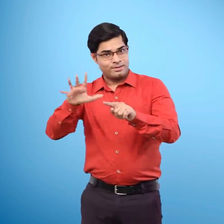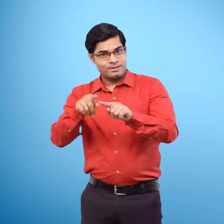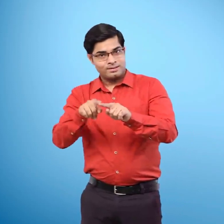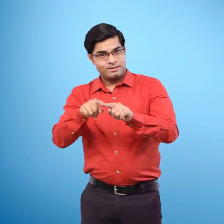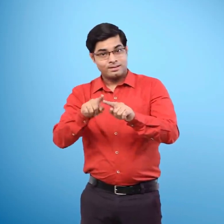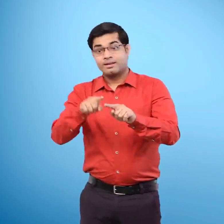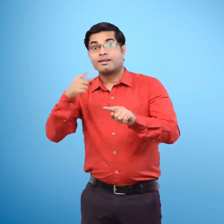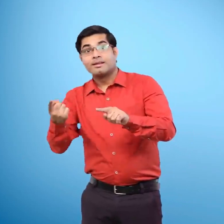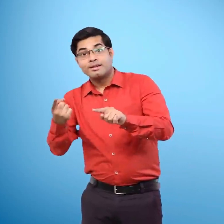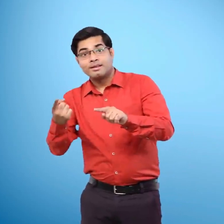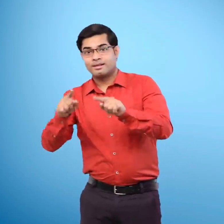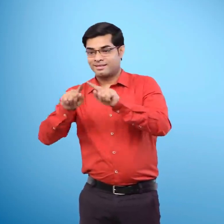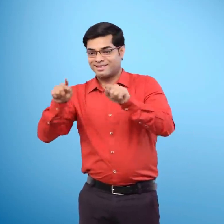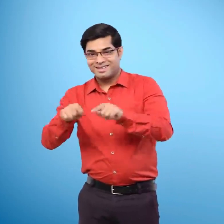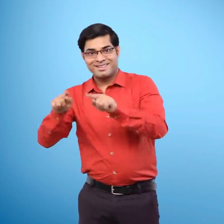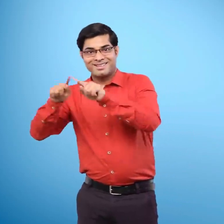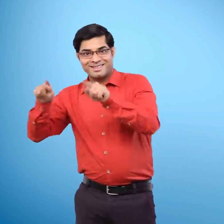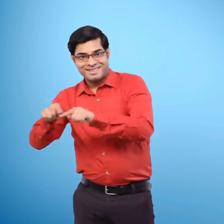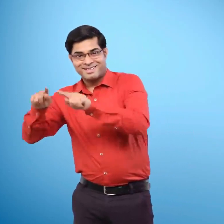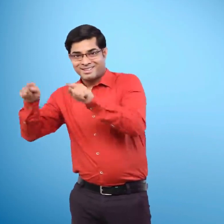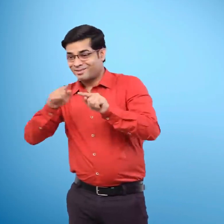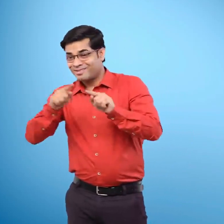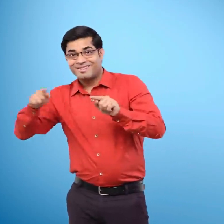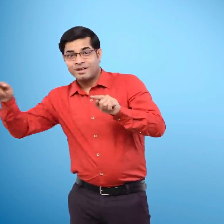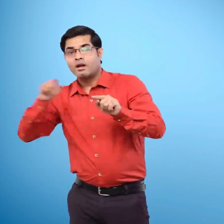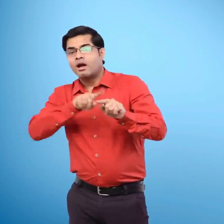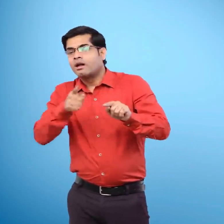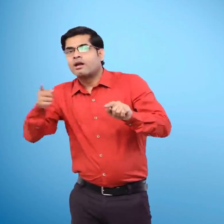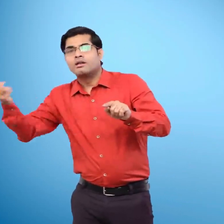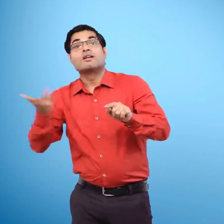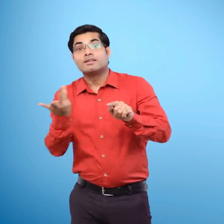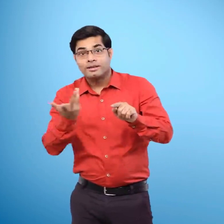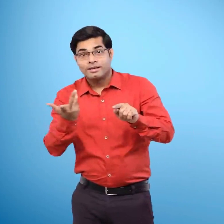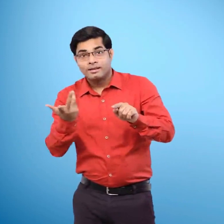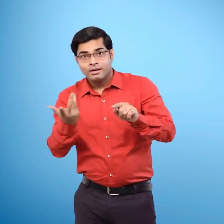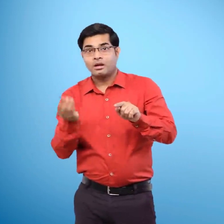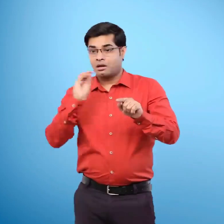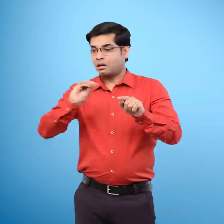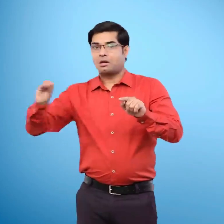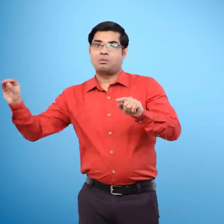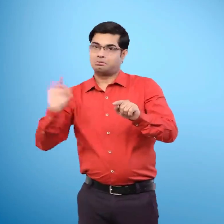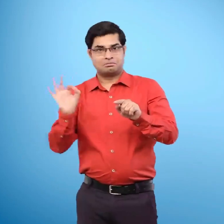45. Box 4, 5, 6, 7 and 8 are blank.